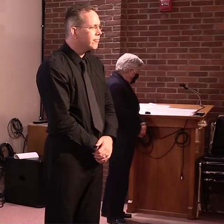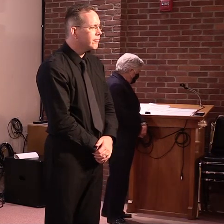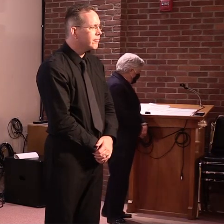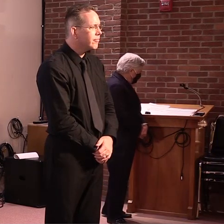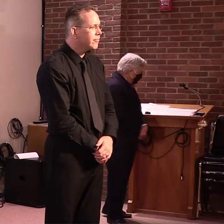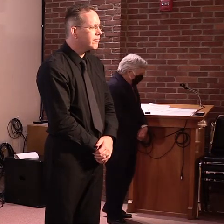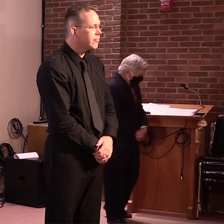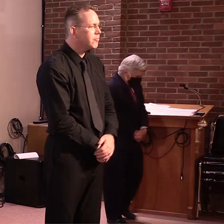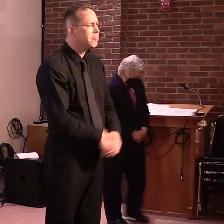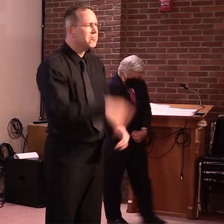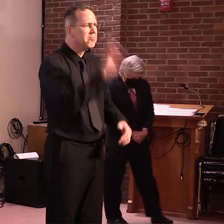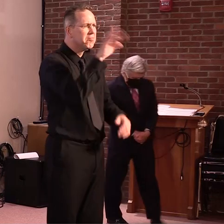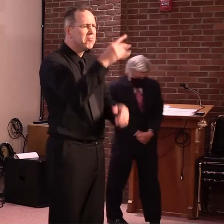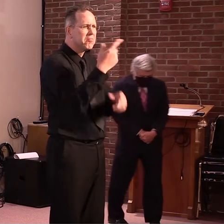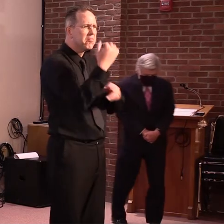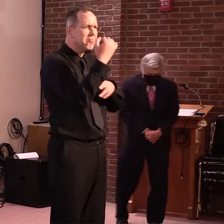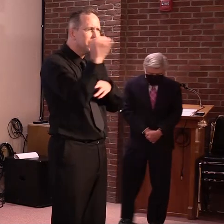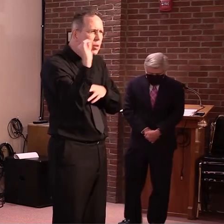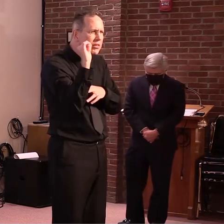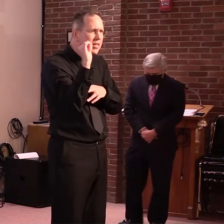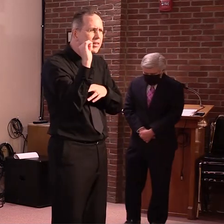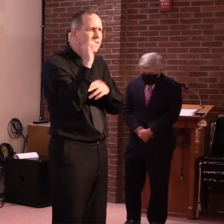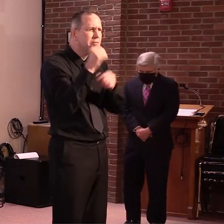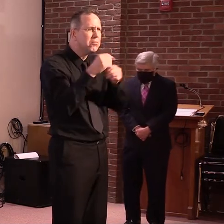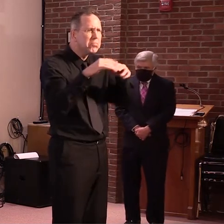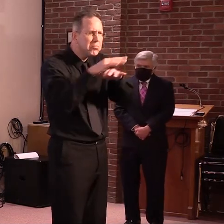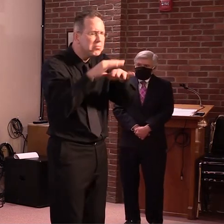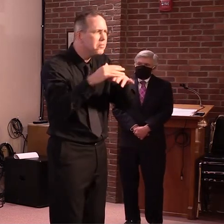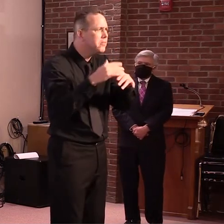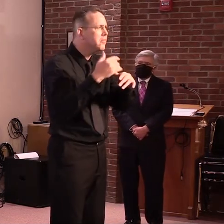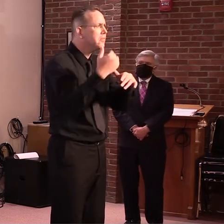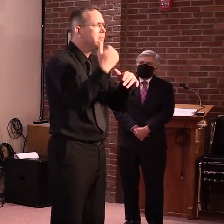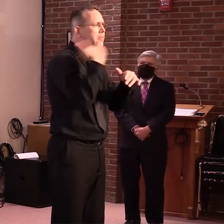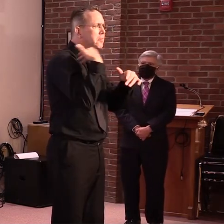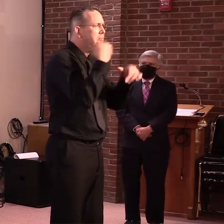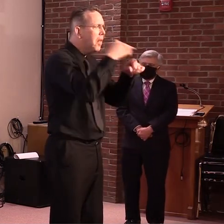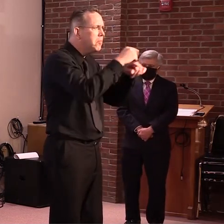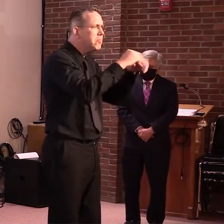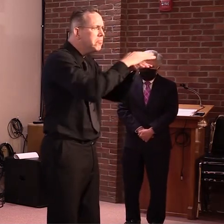this, because everything we do is in consultation with the data and the